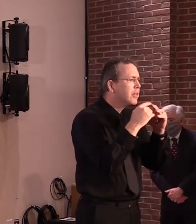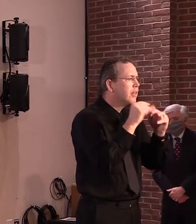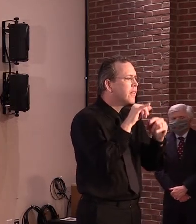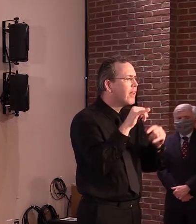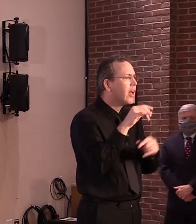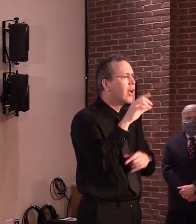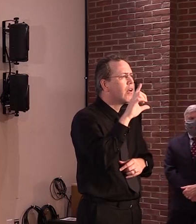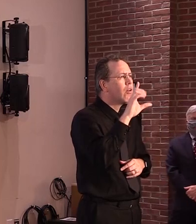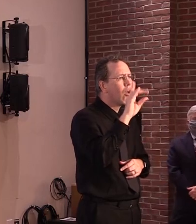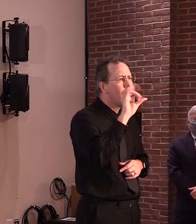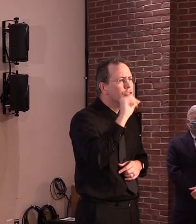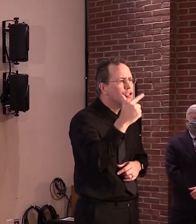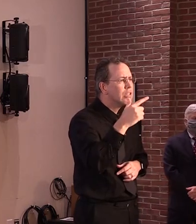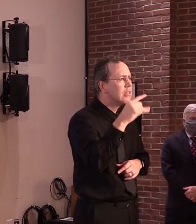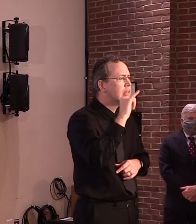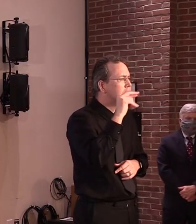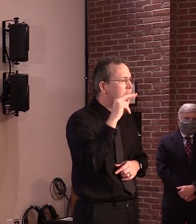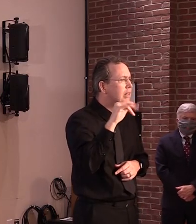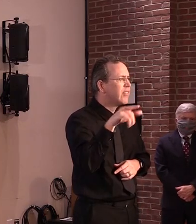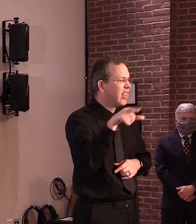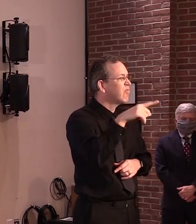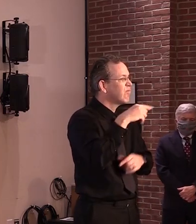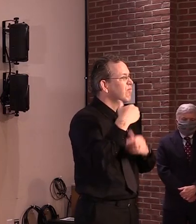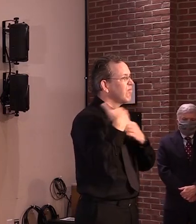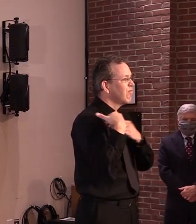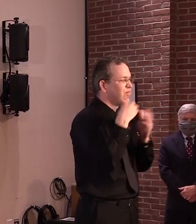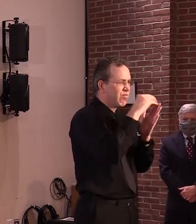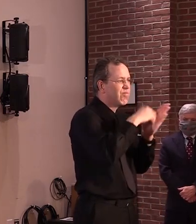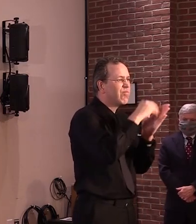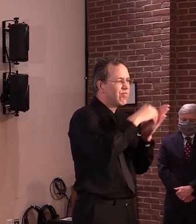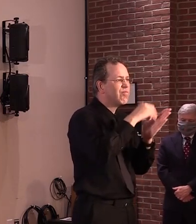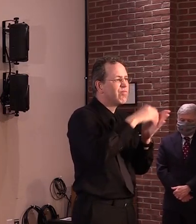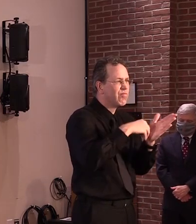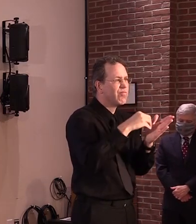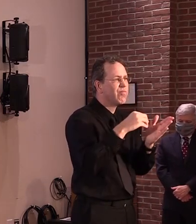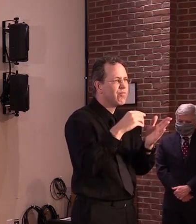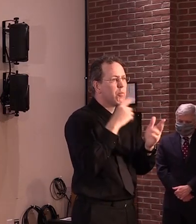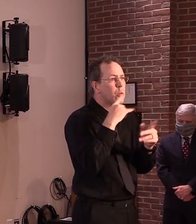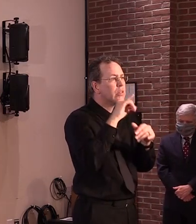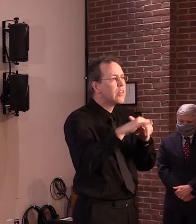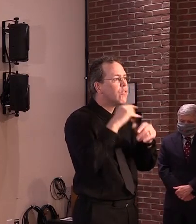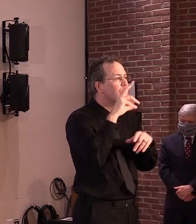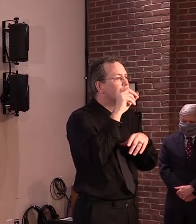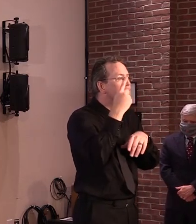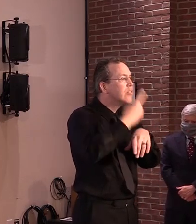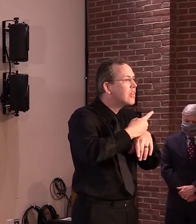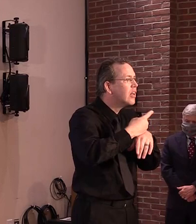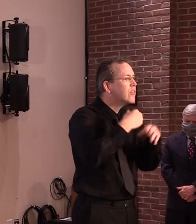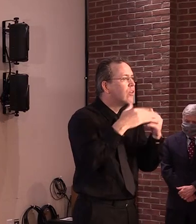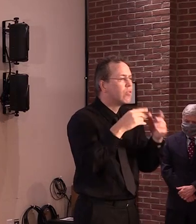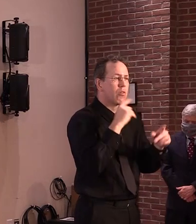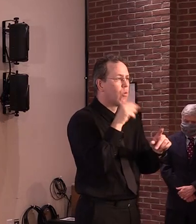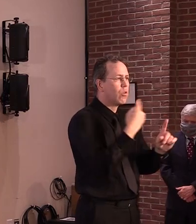days. There could be some others without going through everything. Just wanted to make sure to mention that it wasn't isolated to